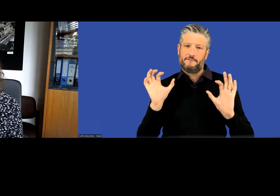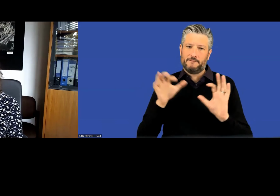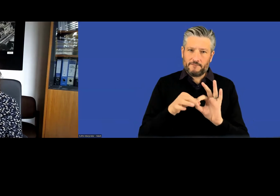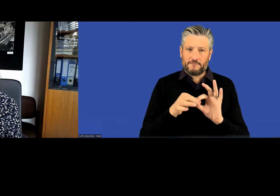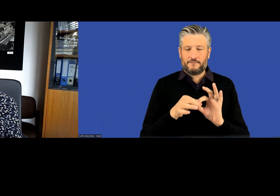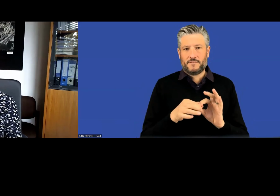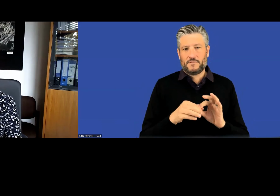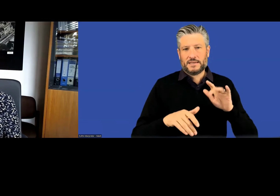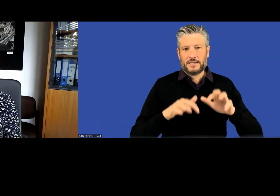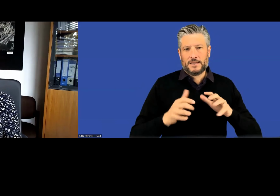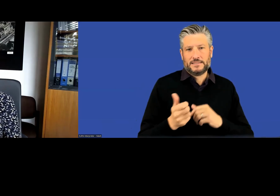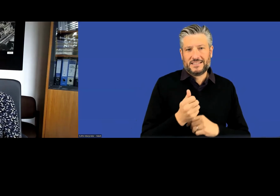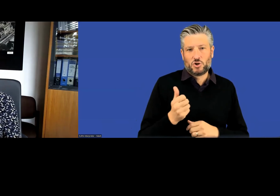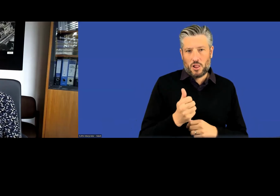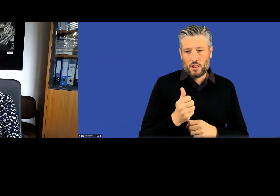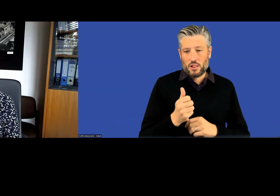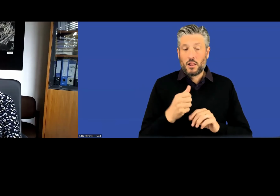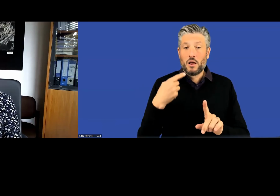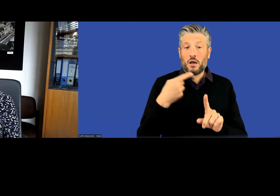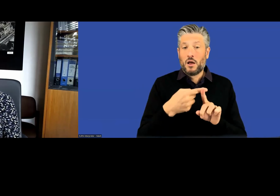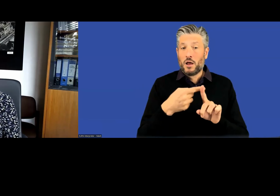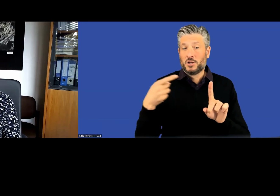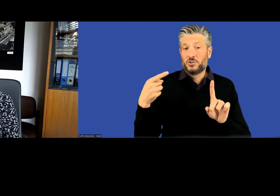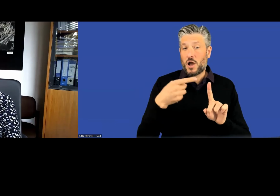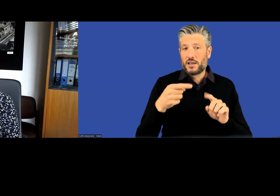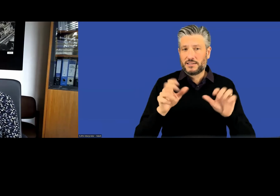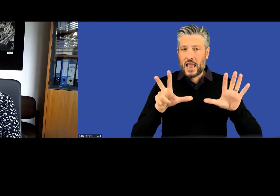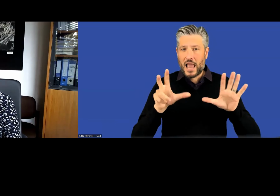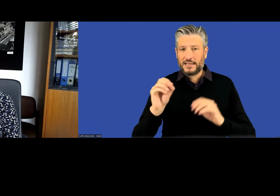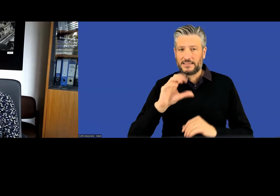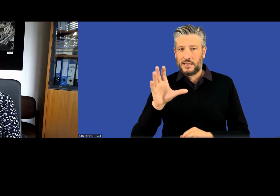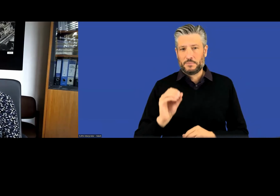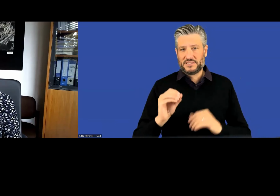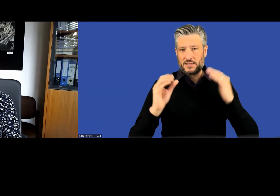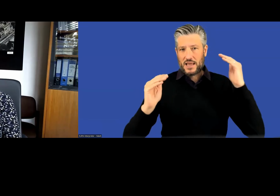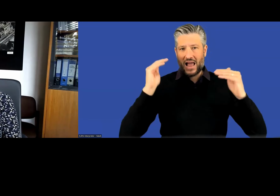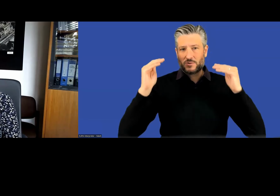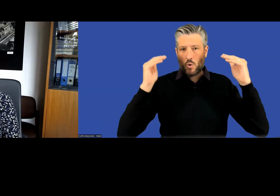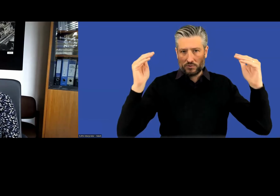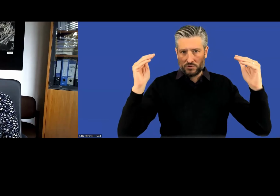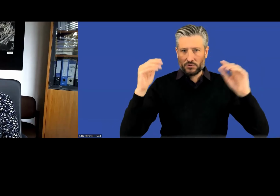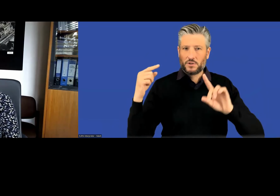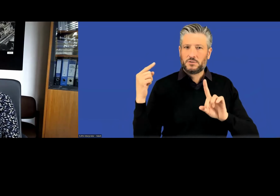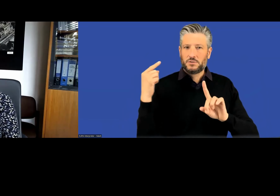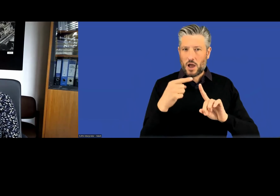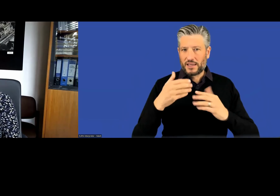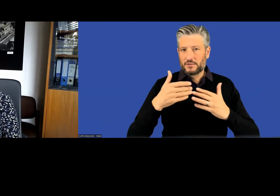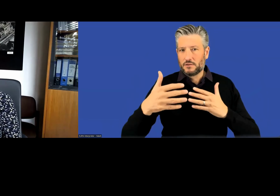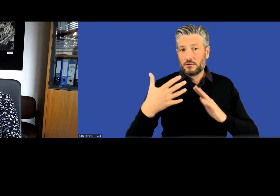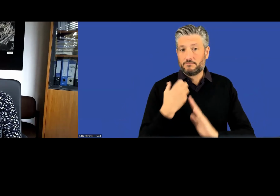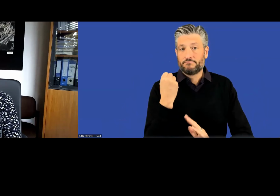for 80% of the adult population to have basic digital skills by